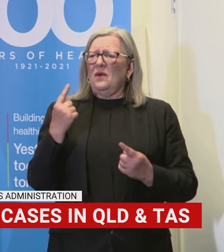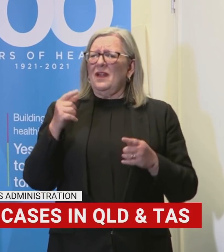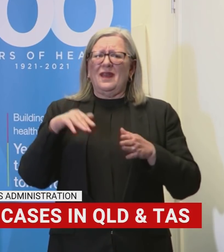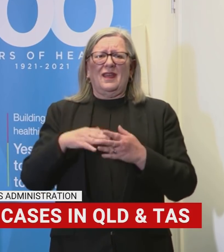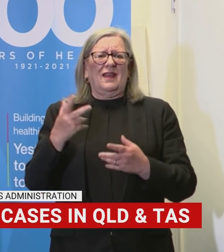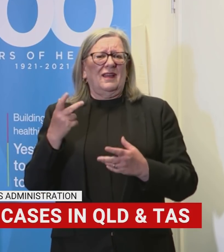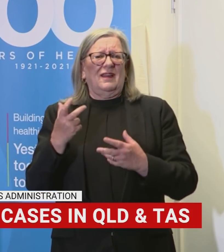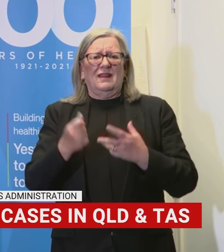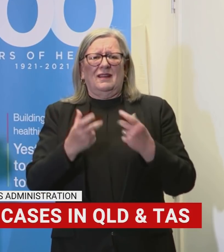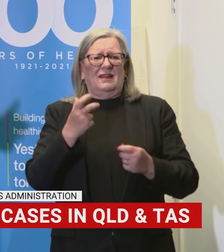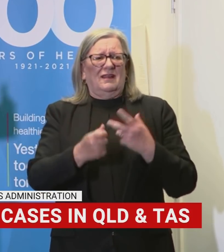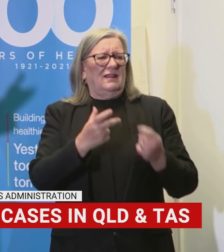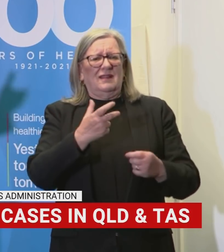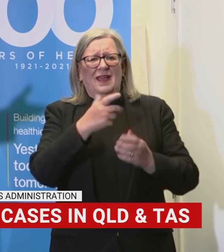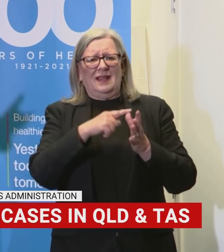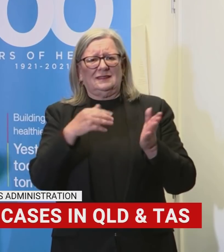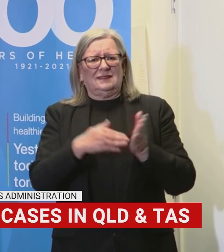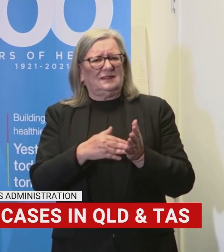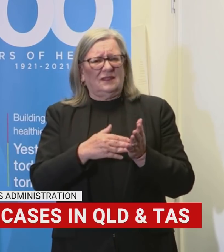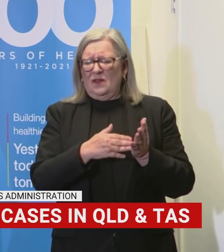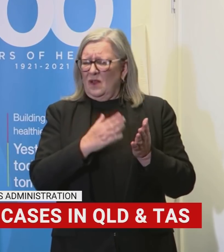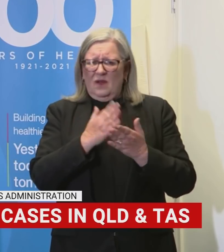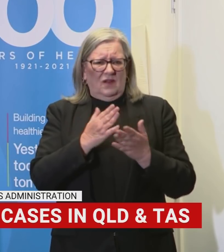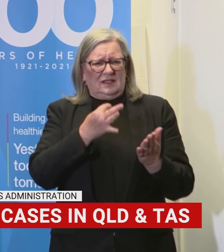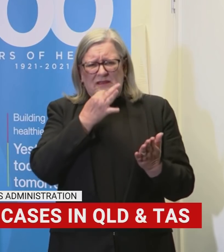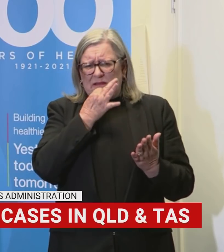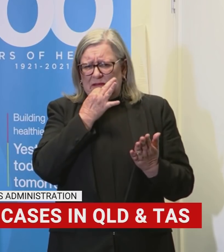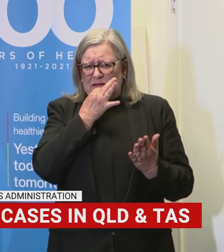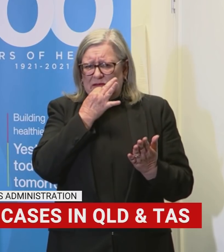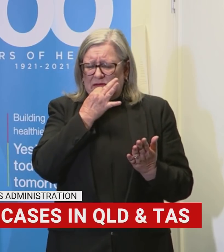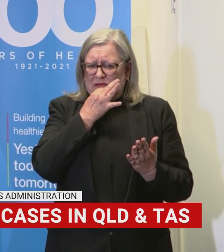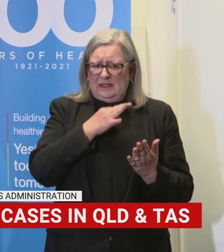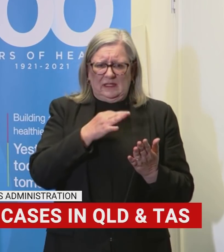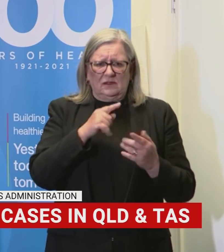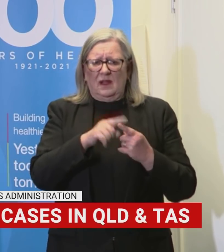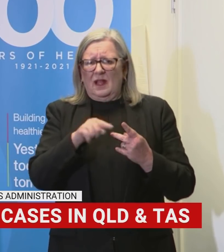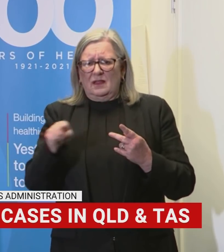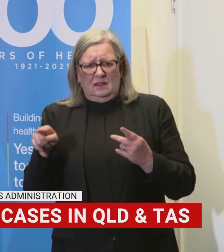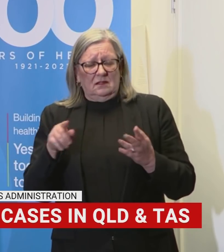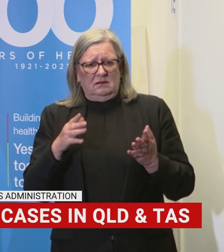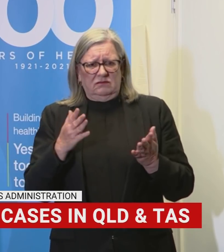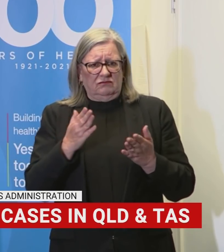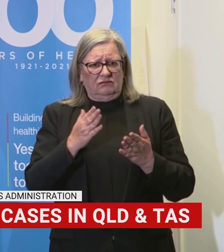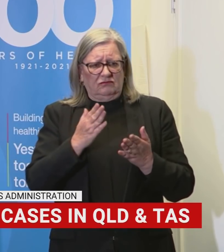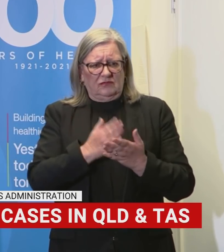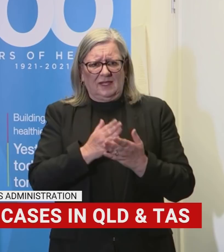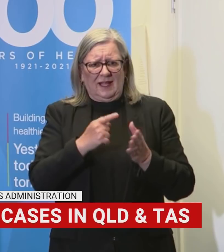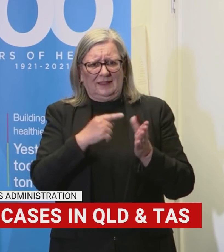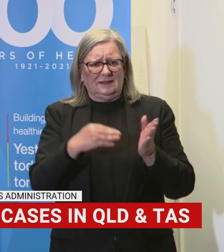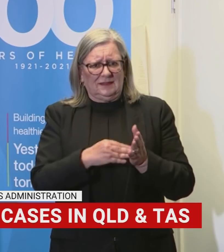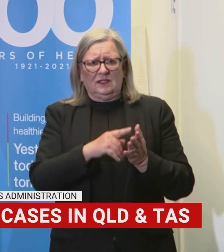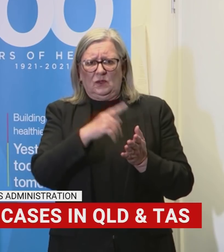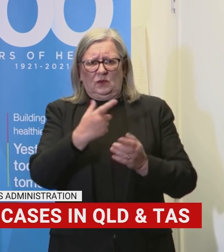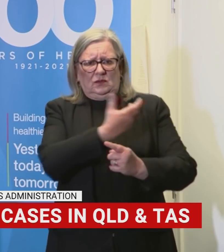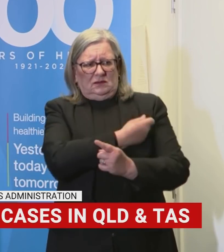vaccine, it is only, with a few rare exceptions, it is only people over 50. So it is obvious that future